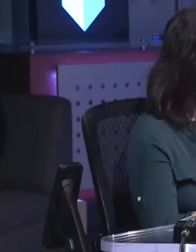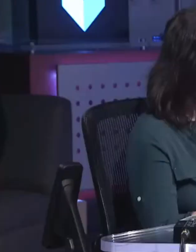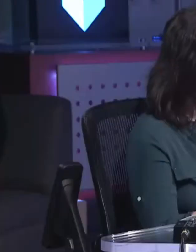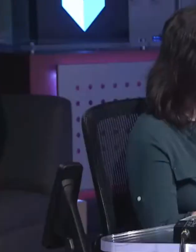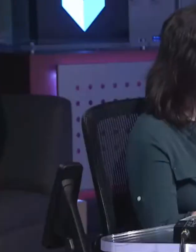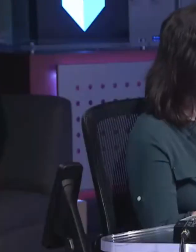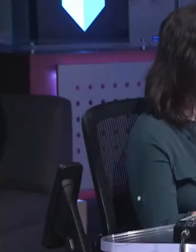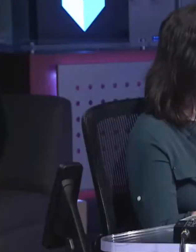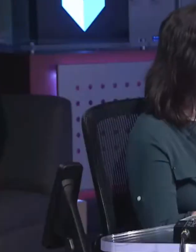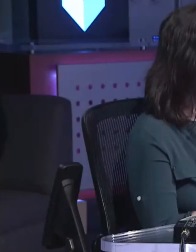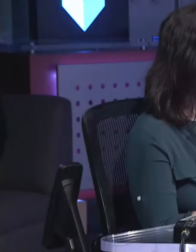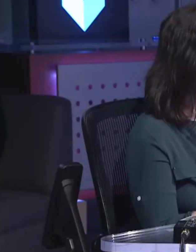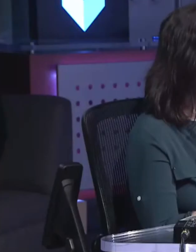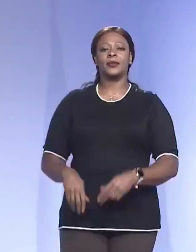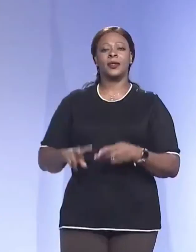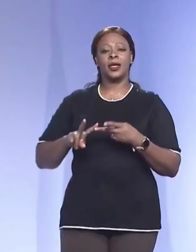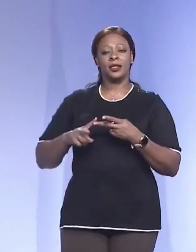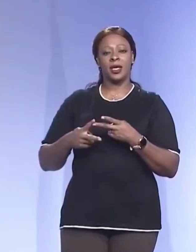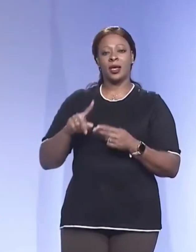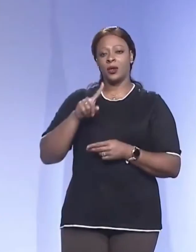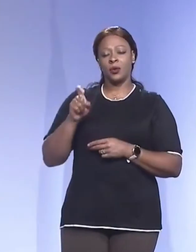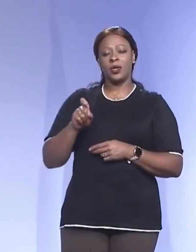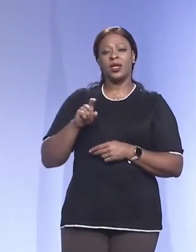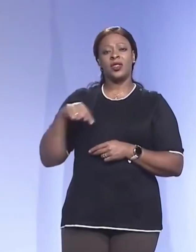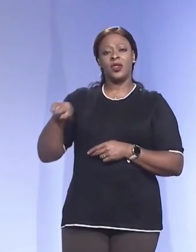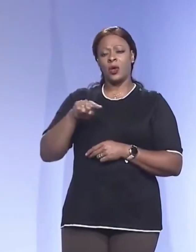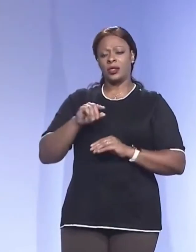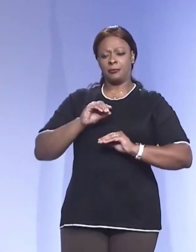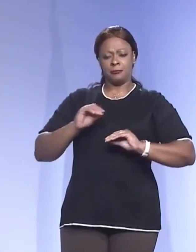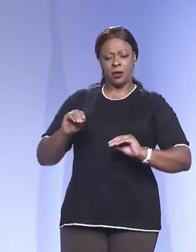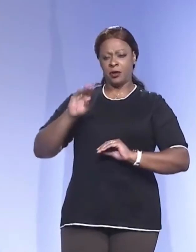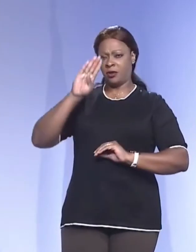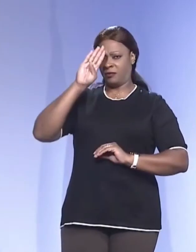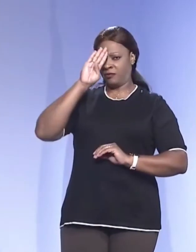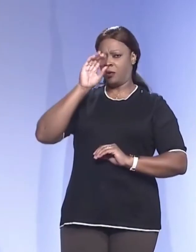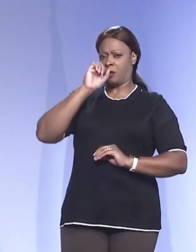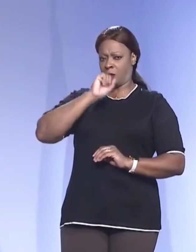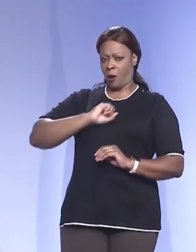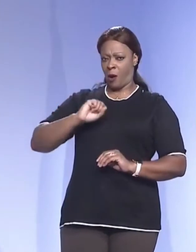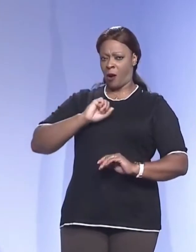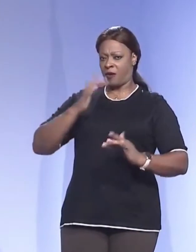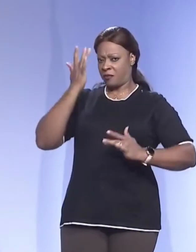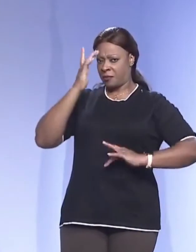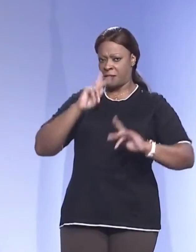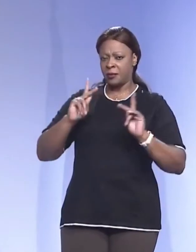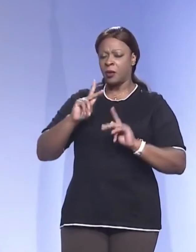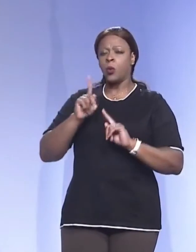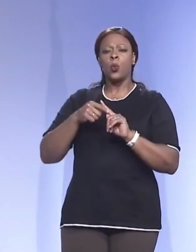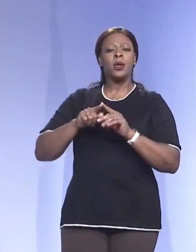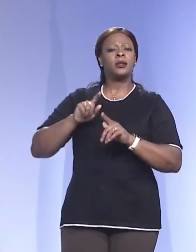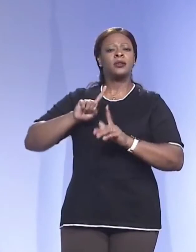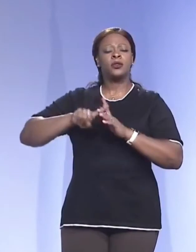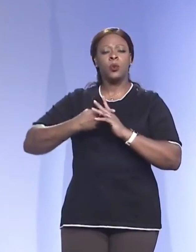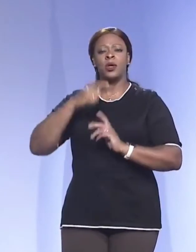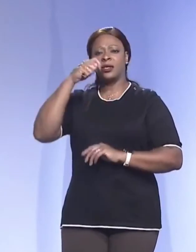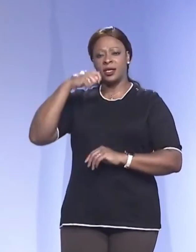And one more question. When may asymptomatic people begin getting tested again?